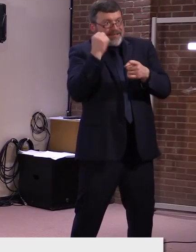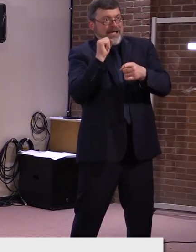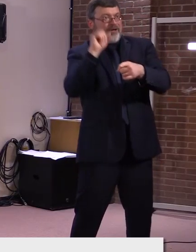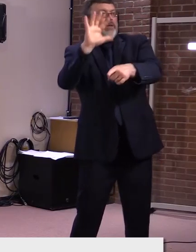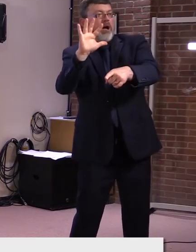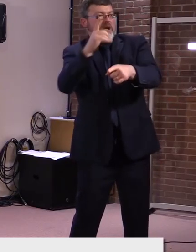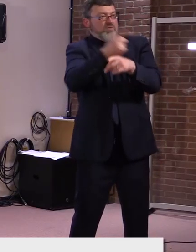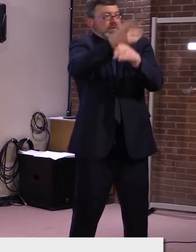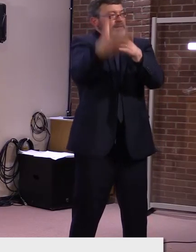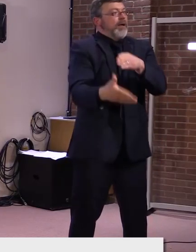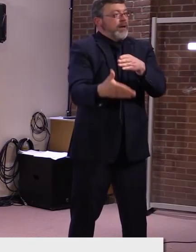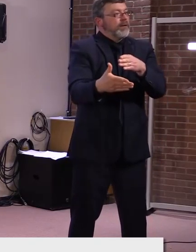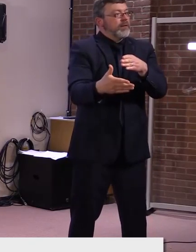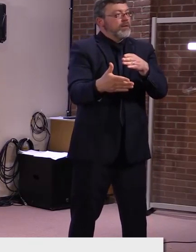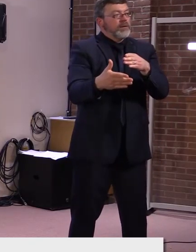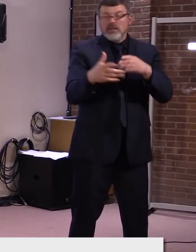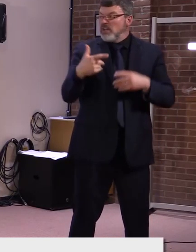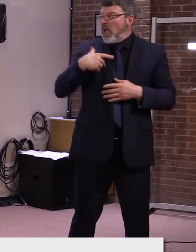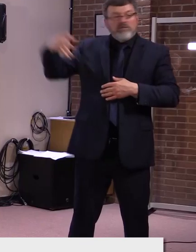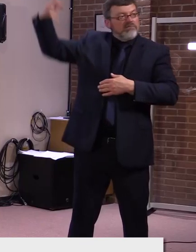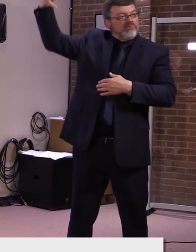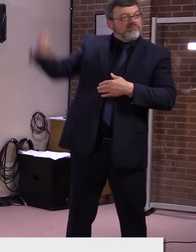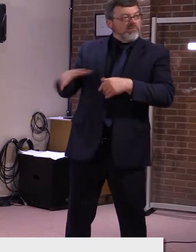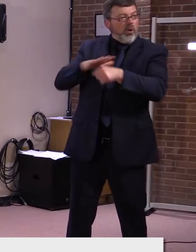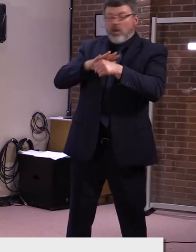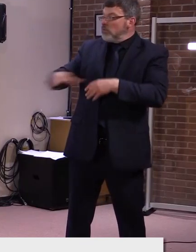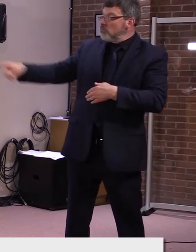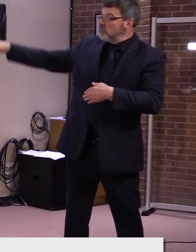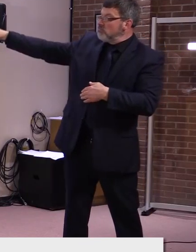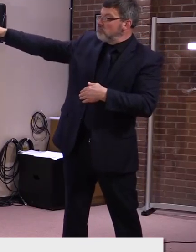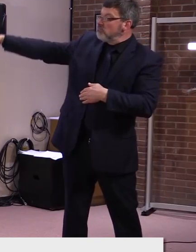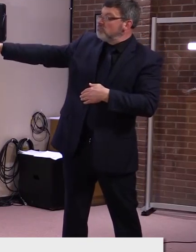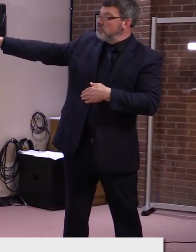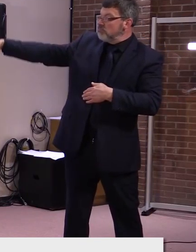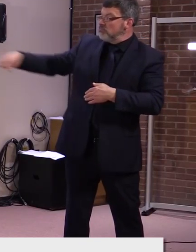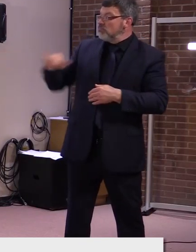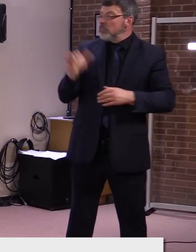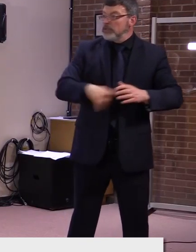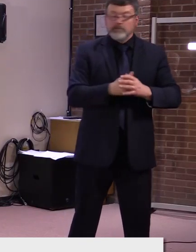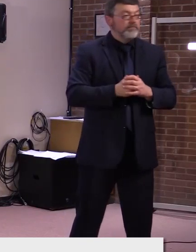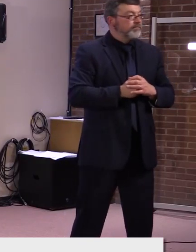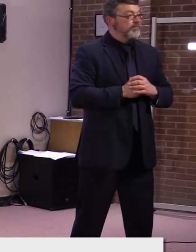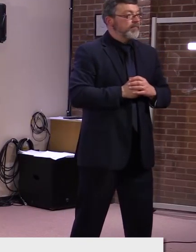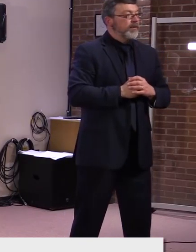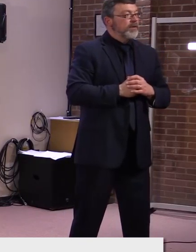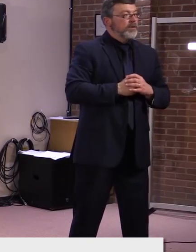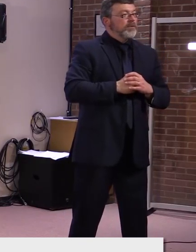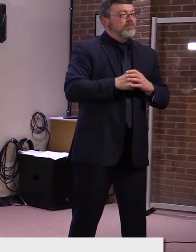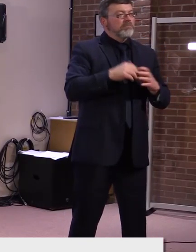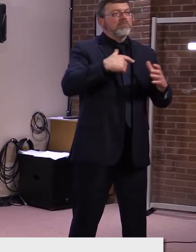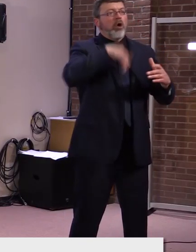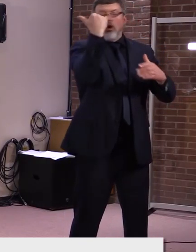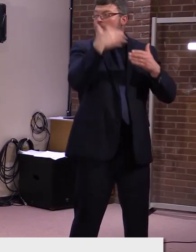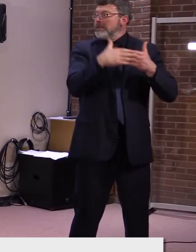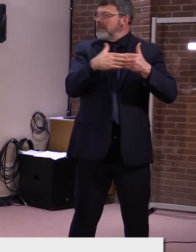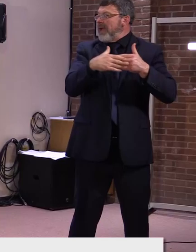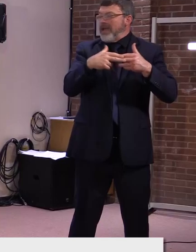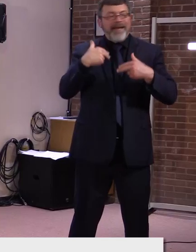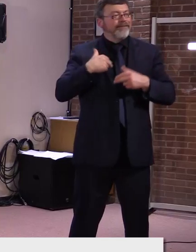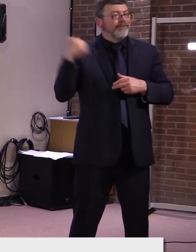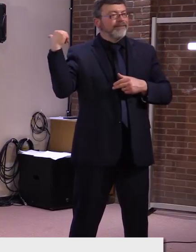start. I just want to talk about these slides in a minute. Just want to spend a few moments because I think it's important.